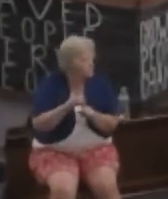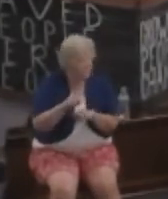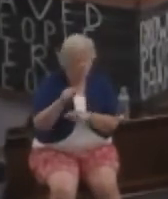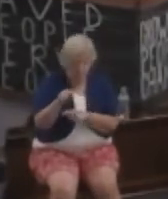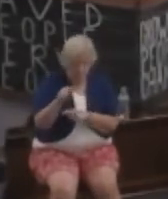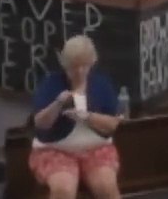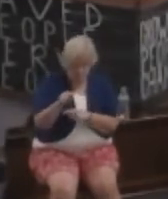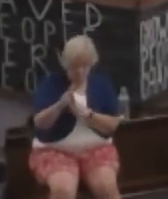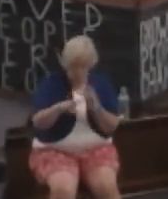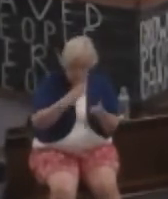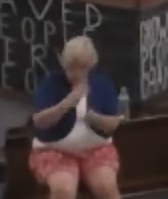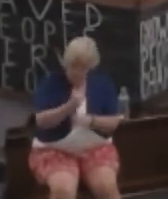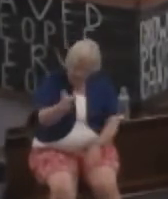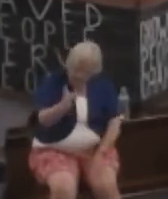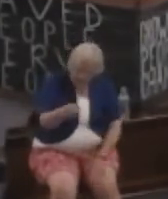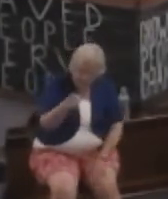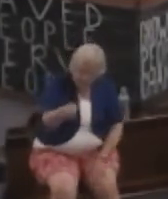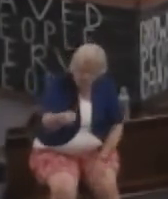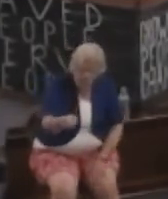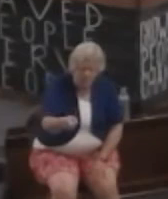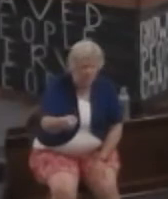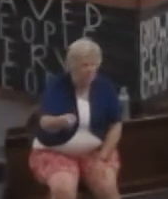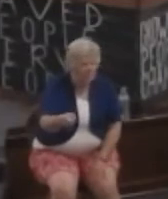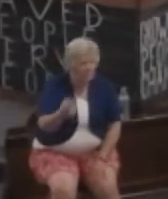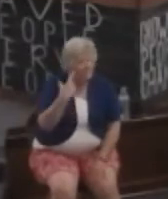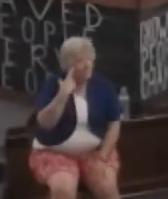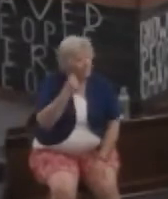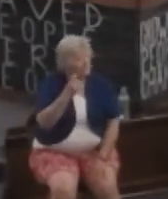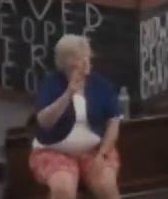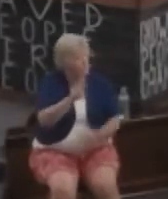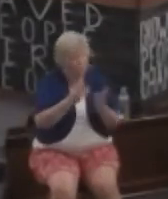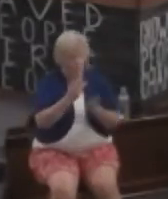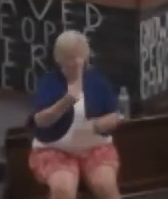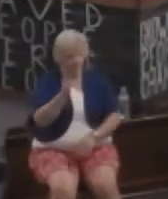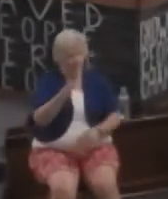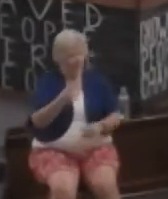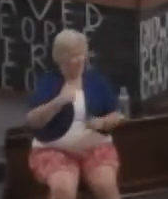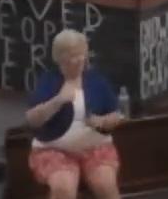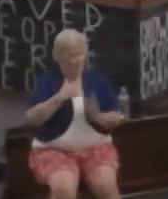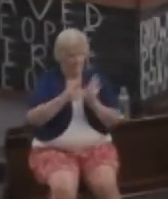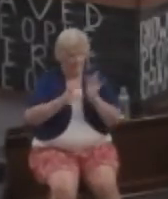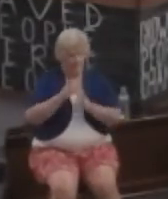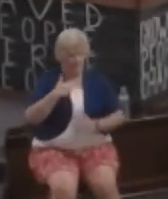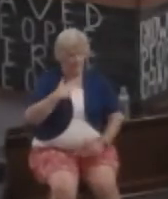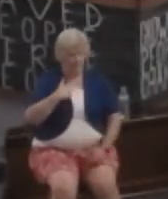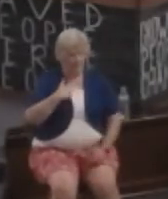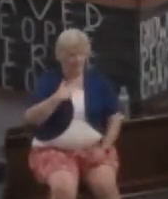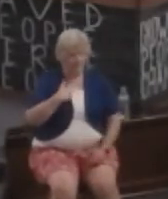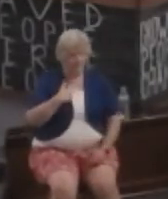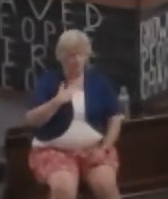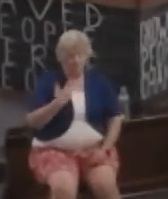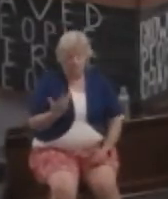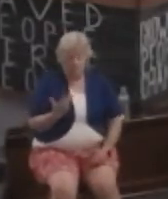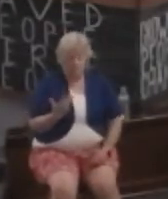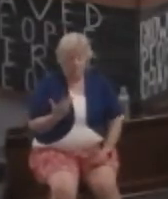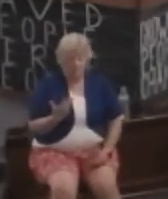20, if the world hates you, keep in mind that it hated me first. If you belong to the world, it would love you as its own.